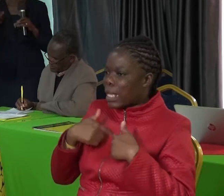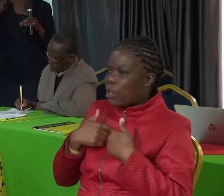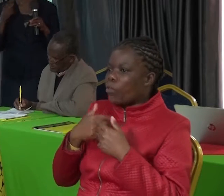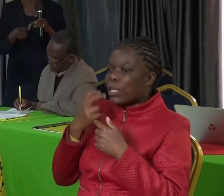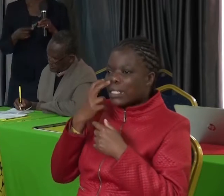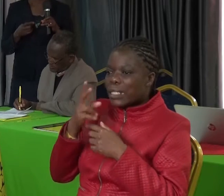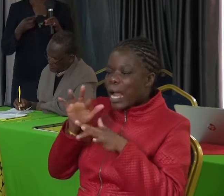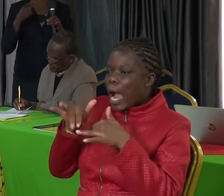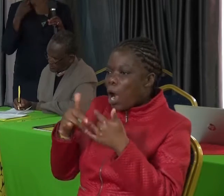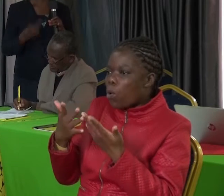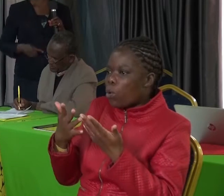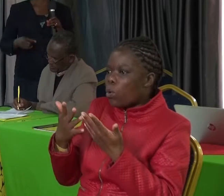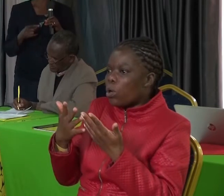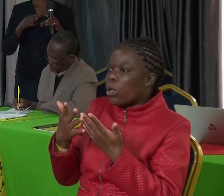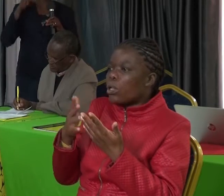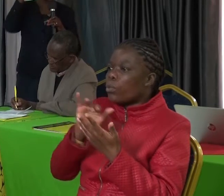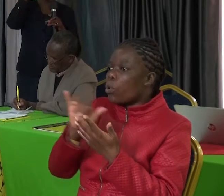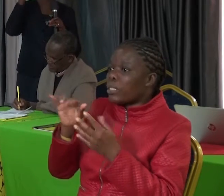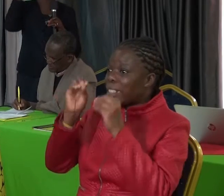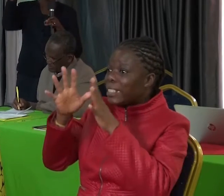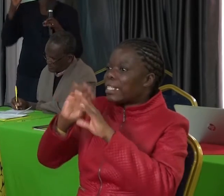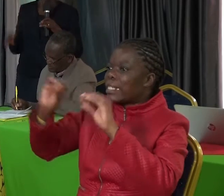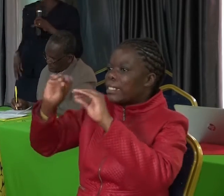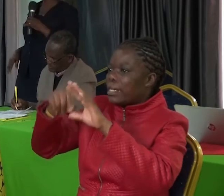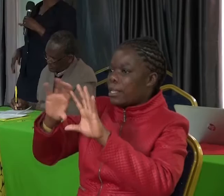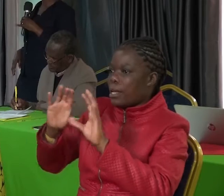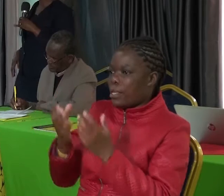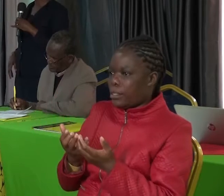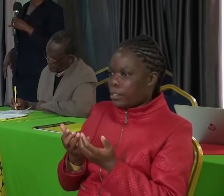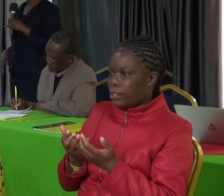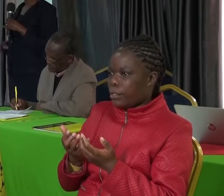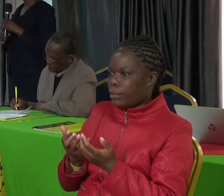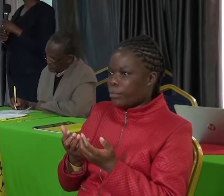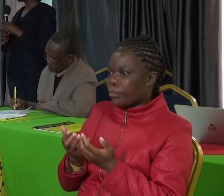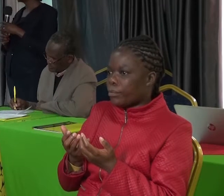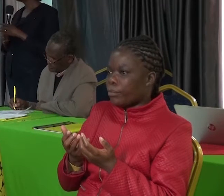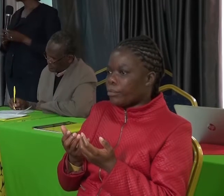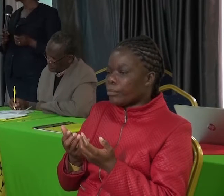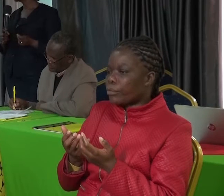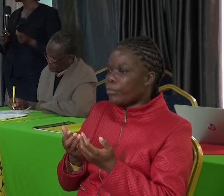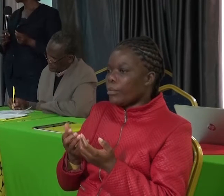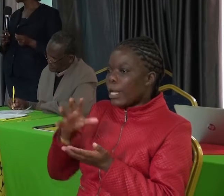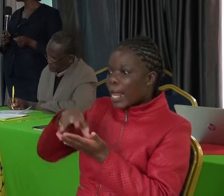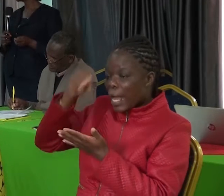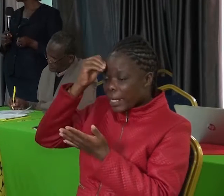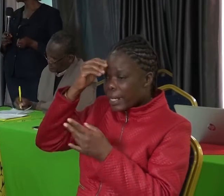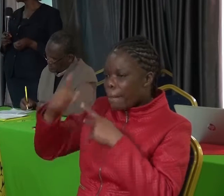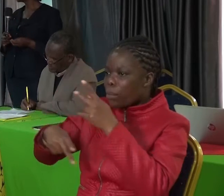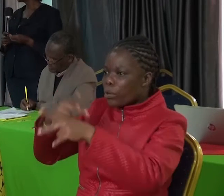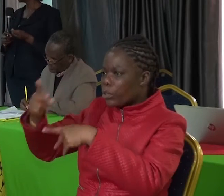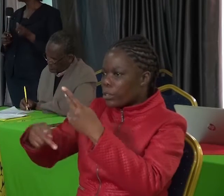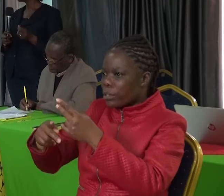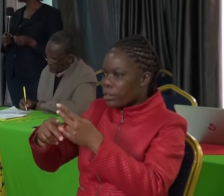business of teaching and learning. So that means the way we want to tell them to do it. Then the learning process is more